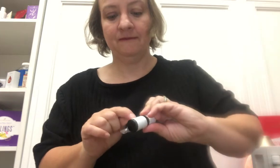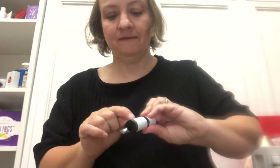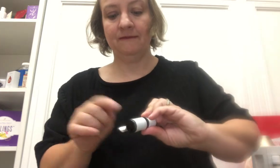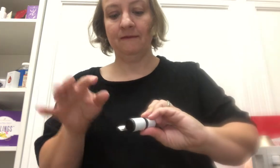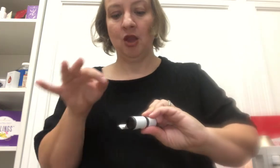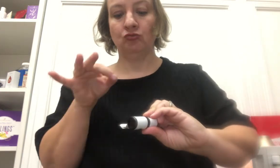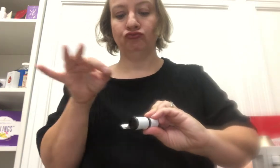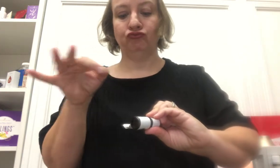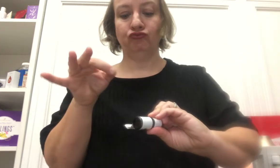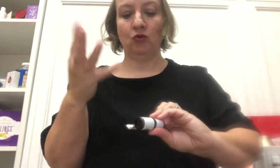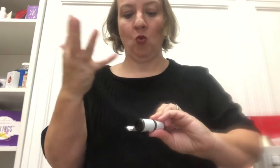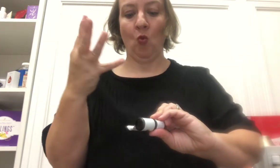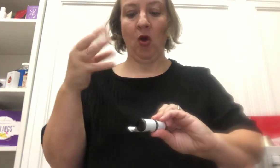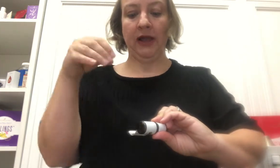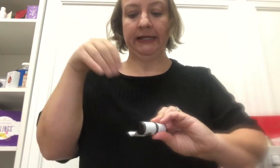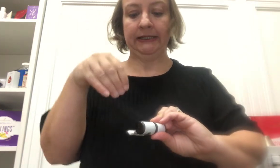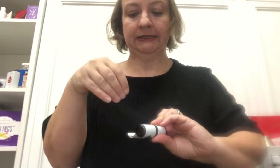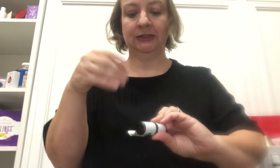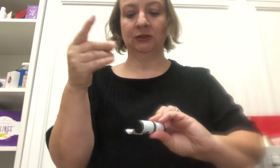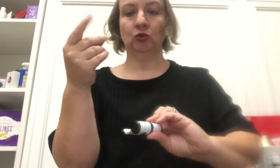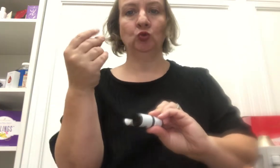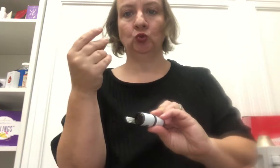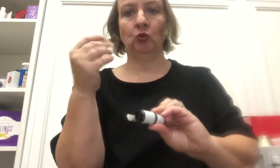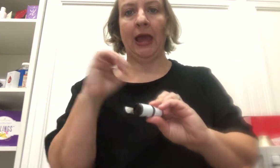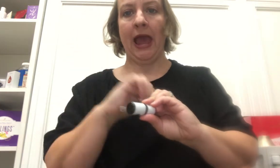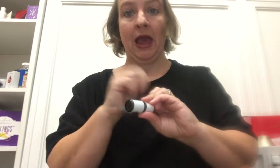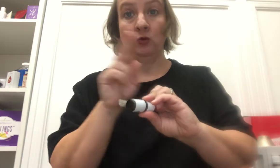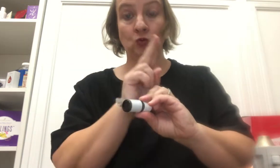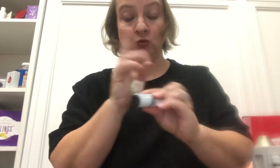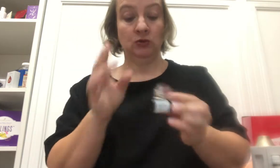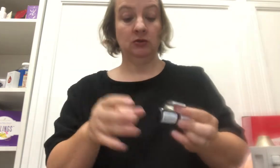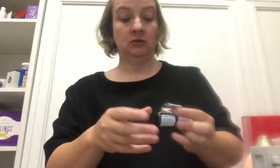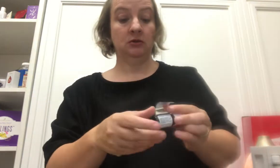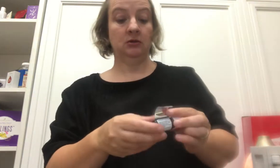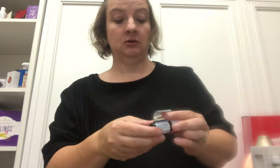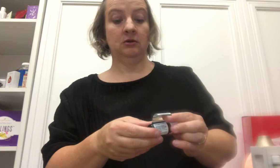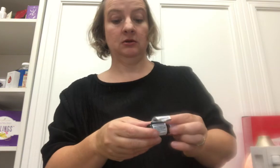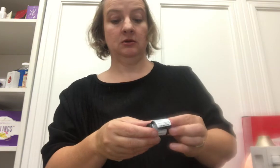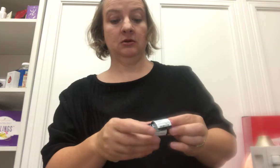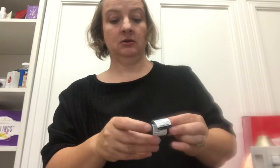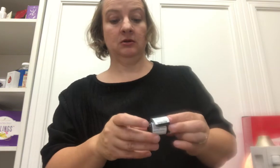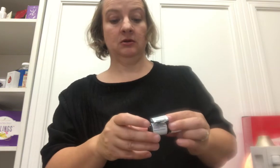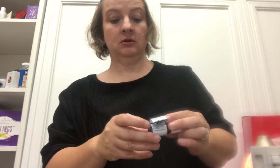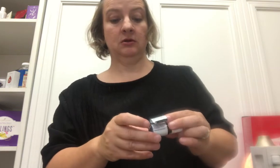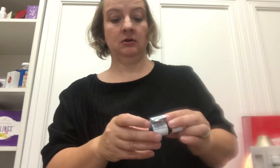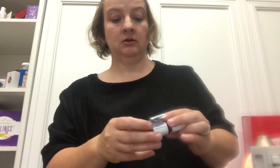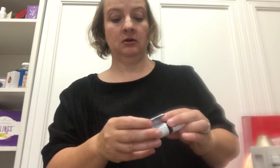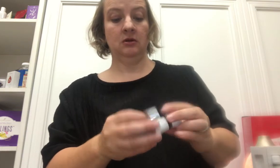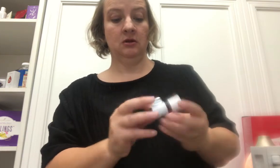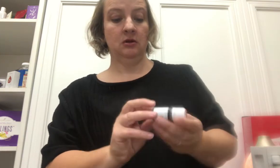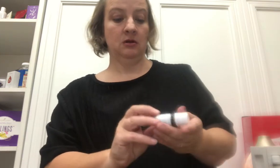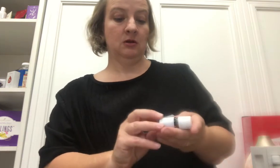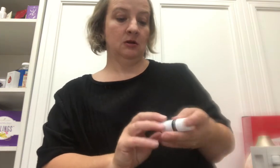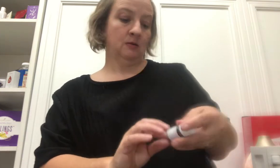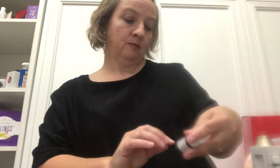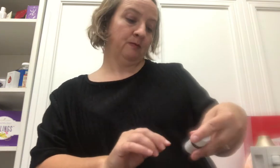open, and underneath there it tells you the directions about how to use this peppermint.